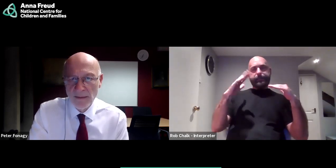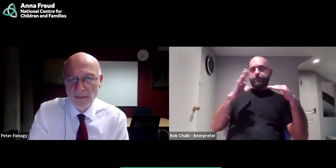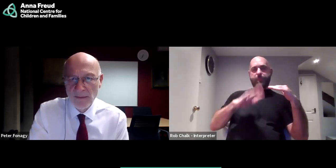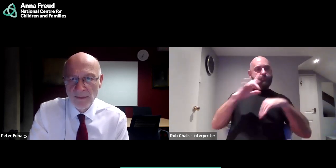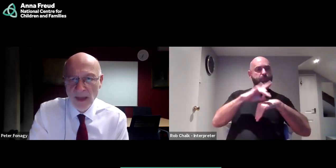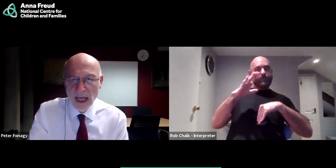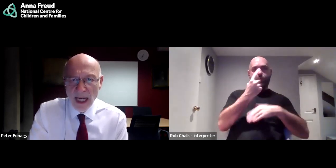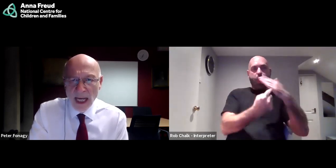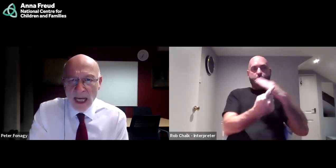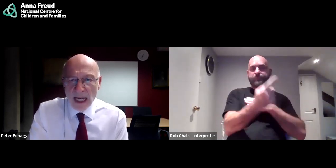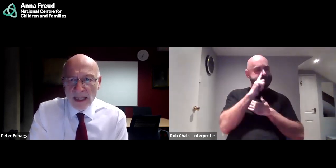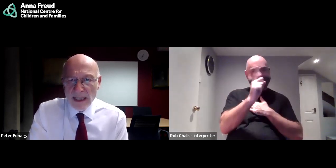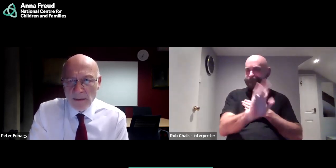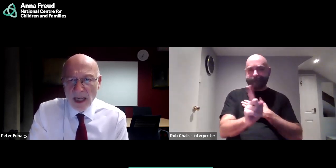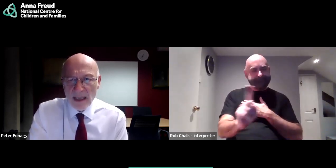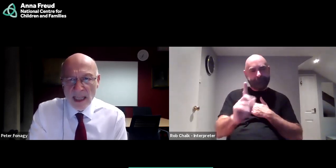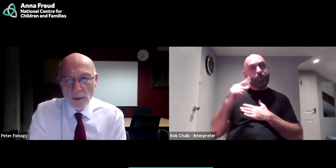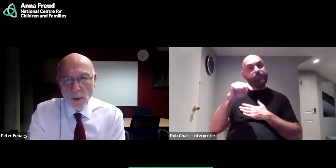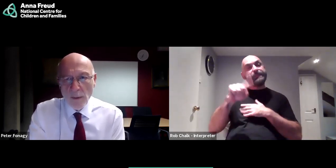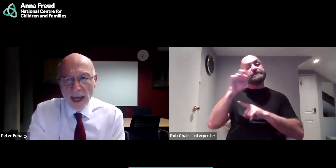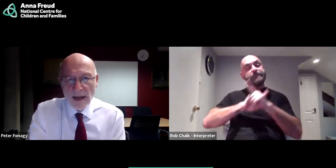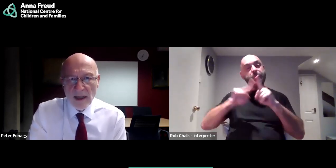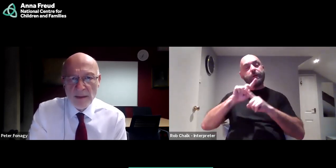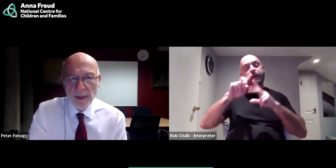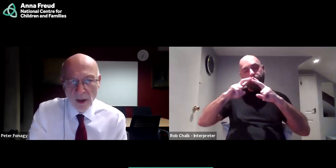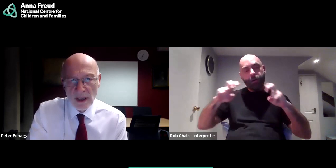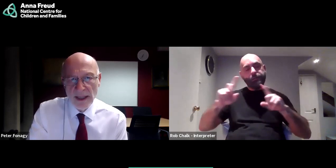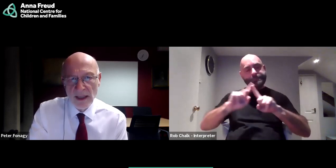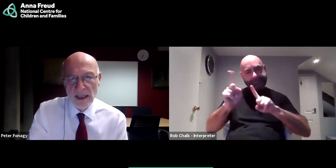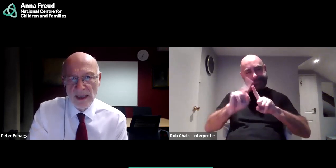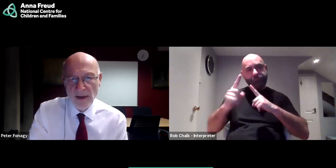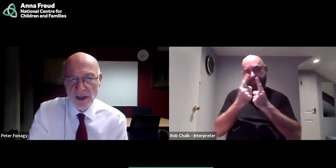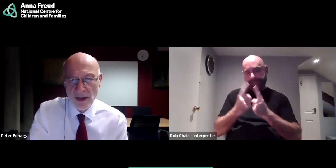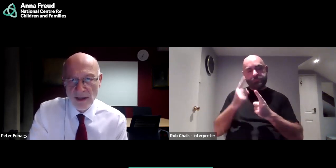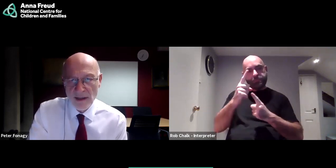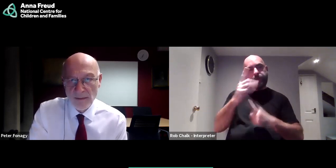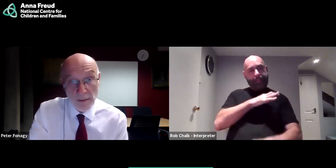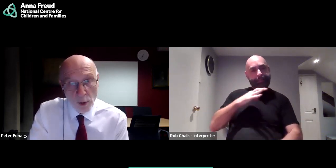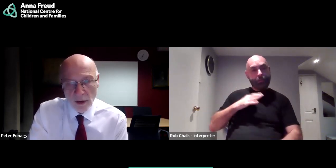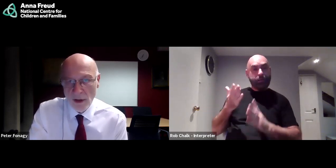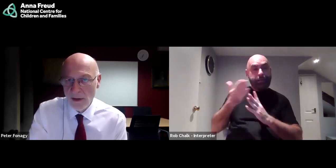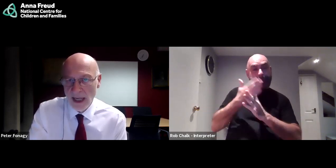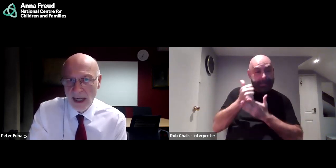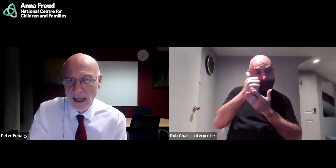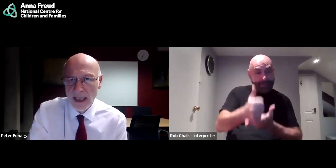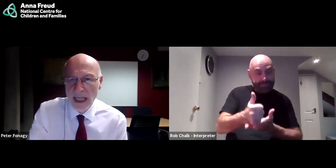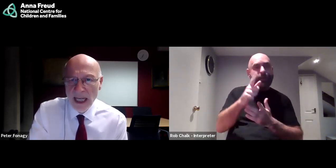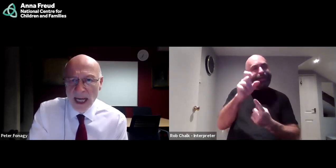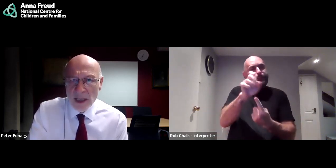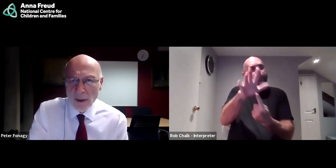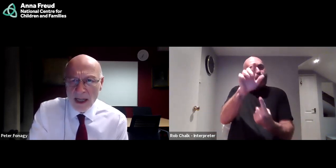alone. The seminars explore areas beyond clinical interventions, important though they